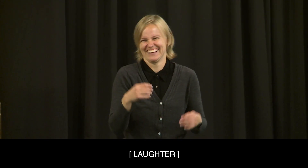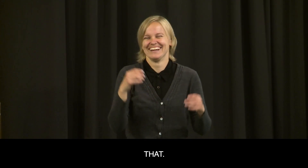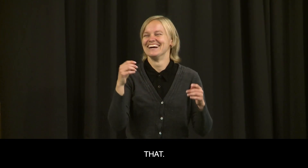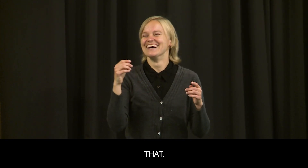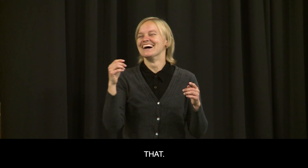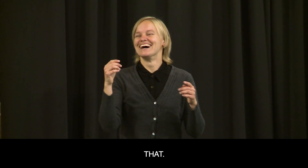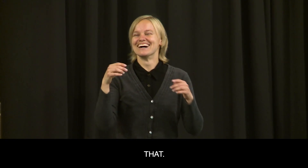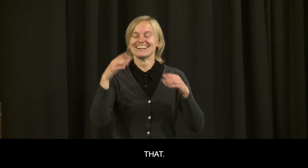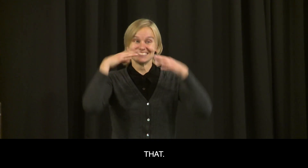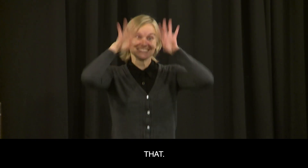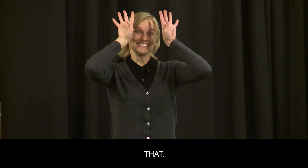That.